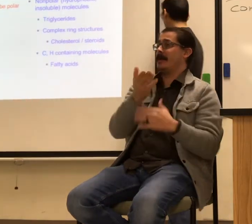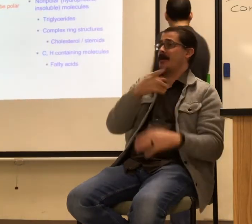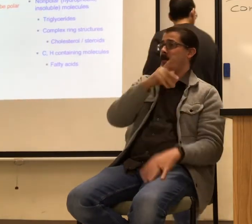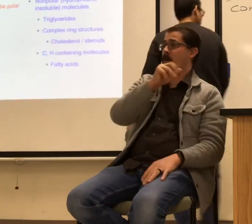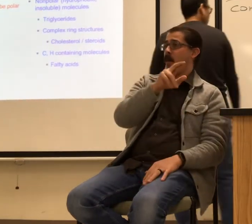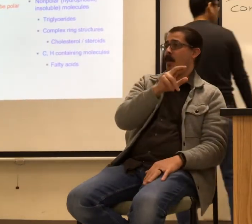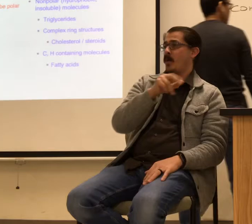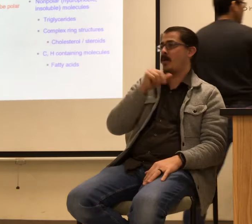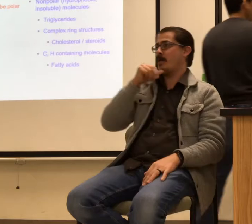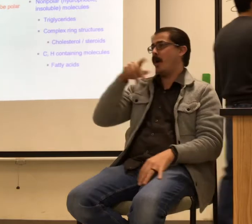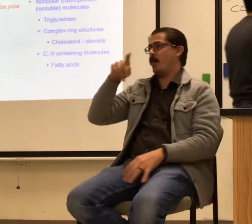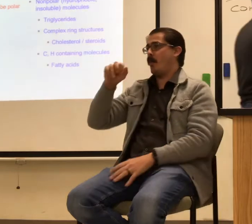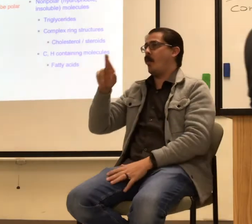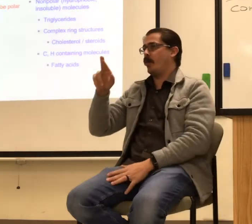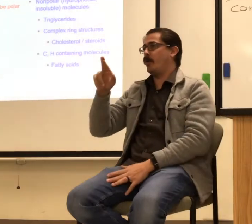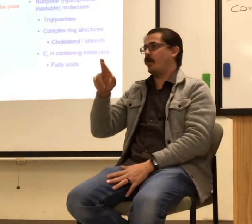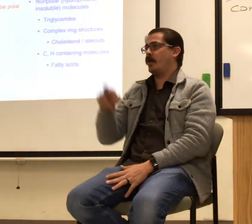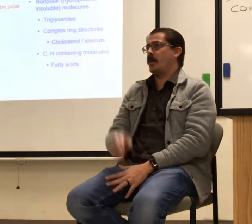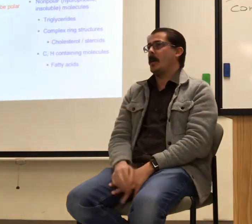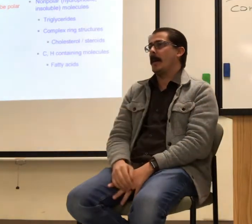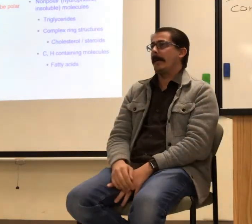nonpolar.